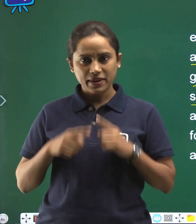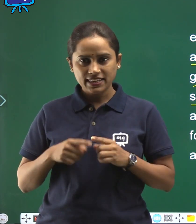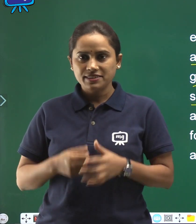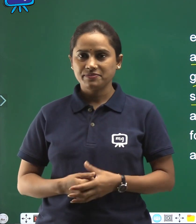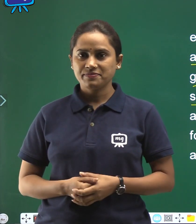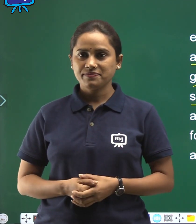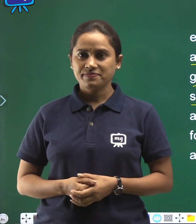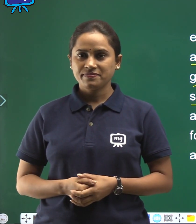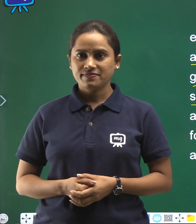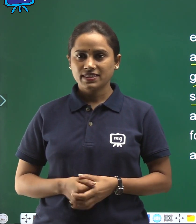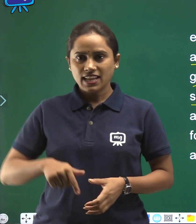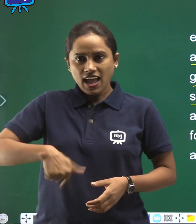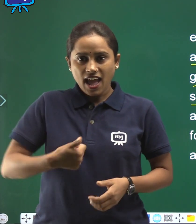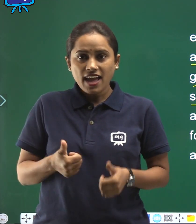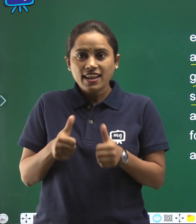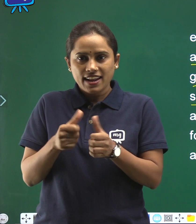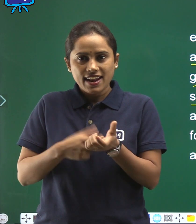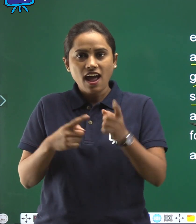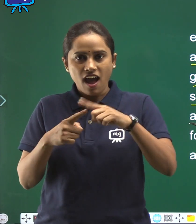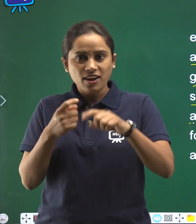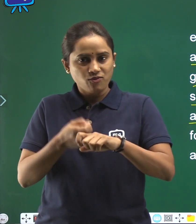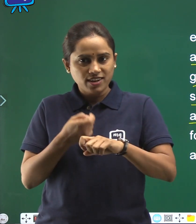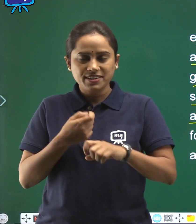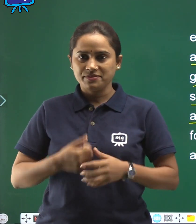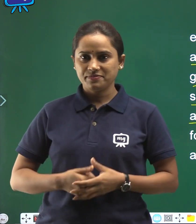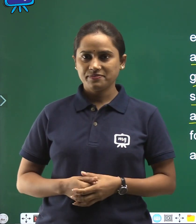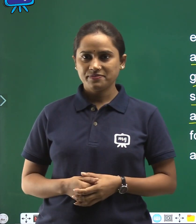But her artwork,